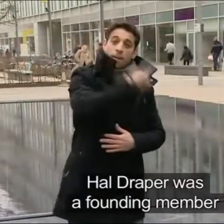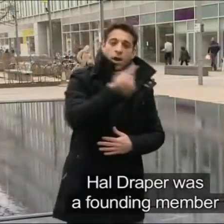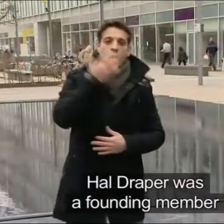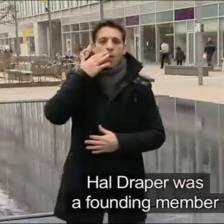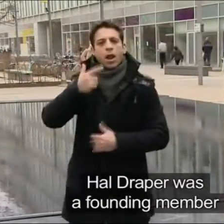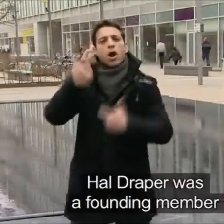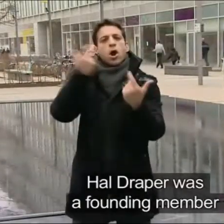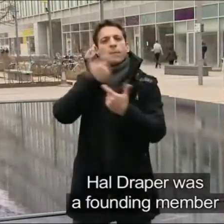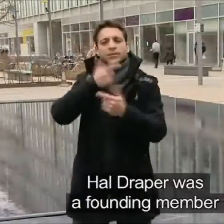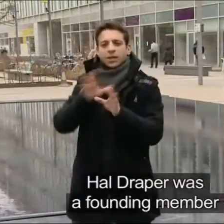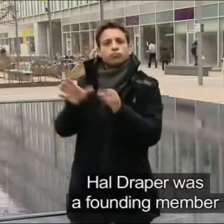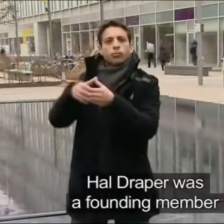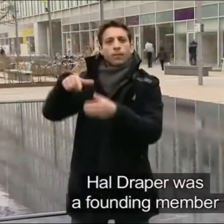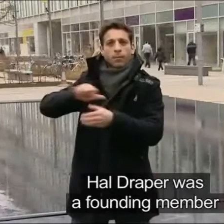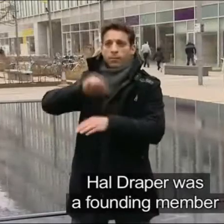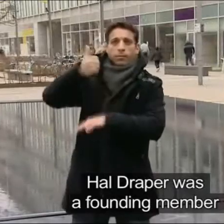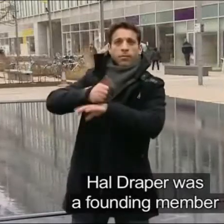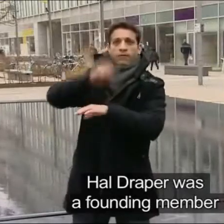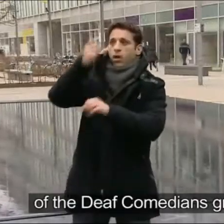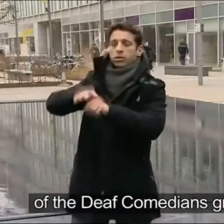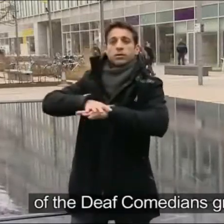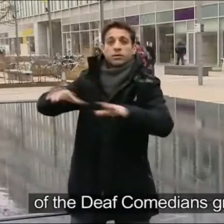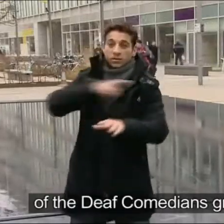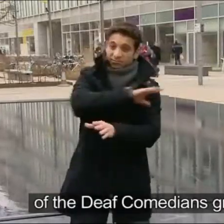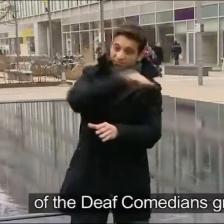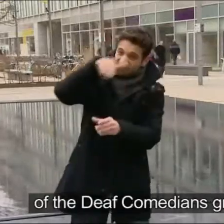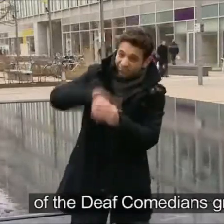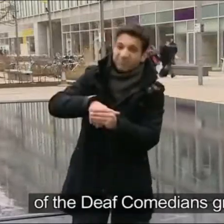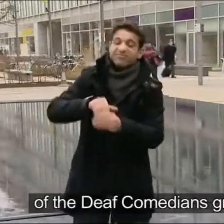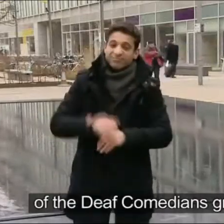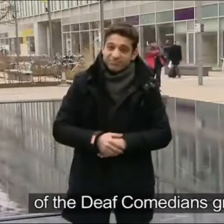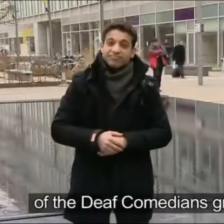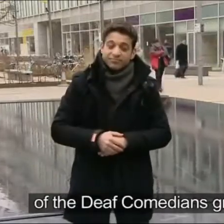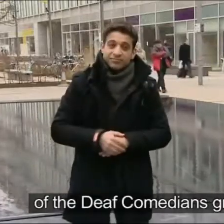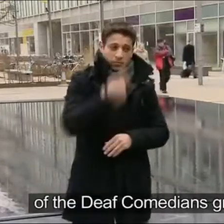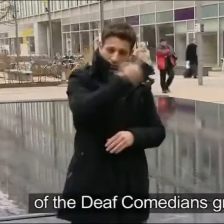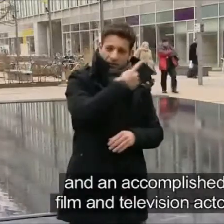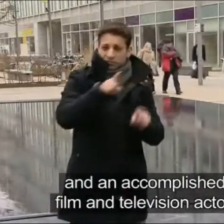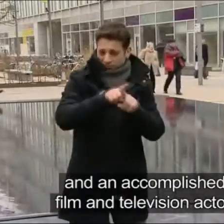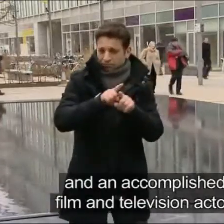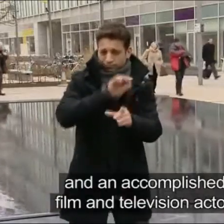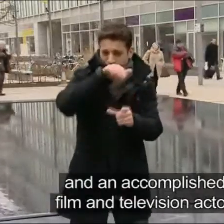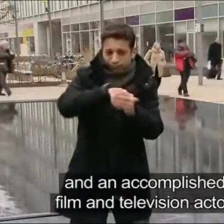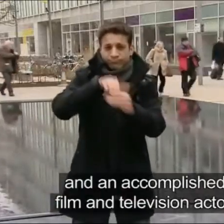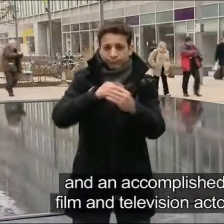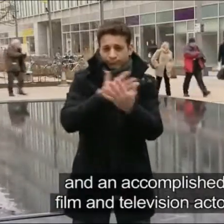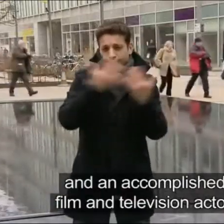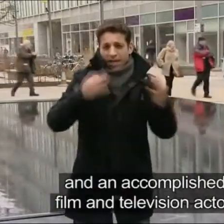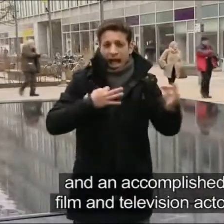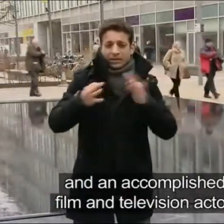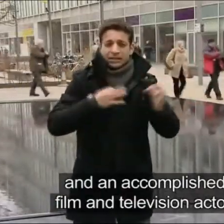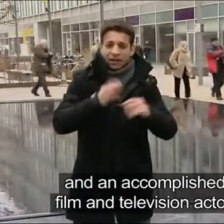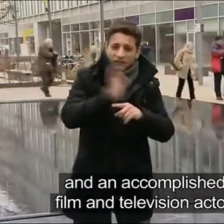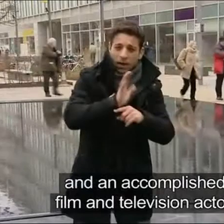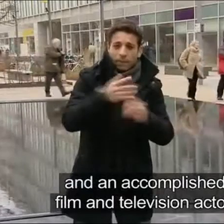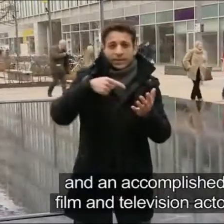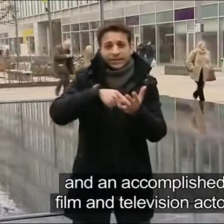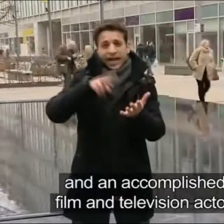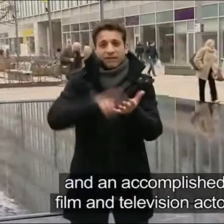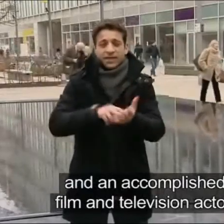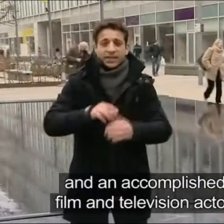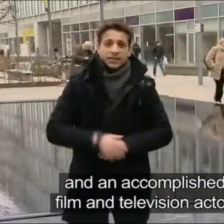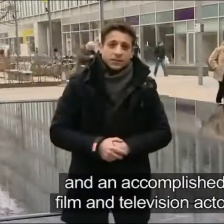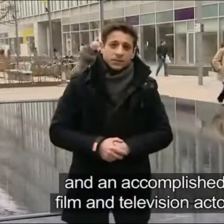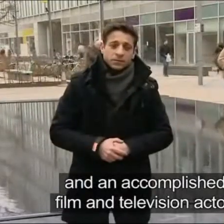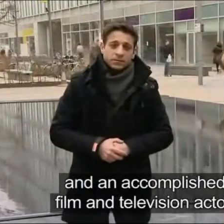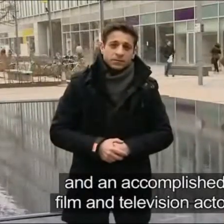figures. Hal Draper was a founding member of the Deaf Comedians Group and an accomplished film